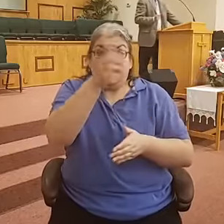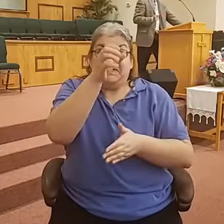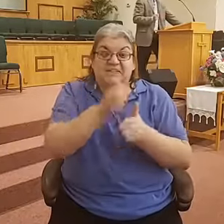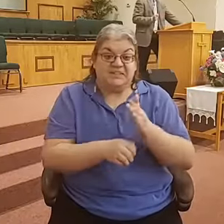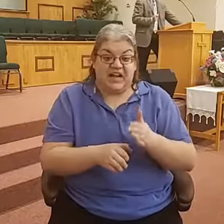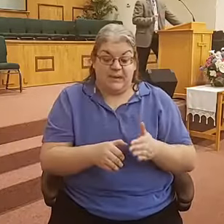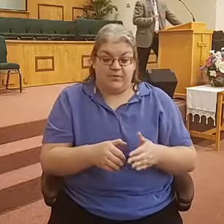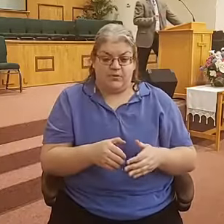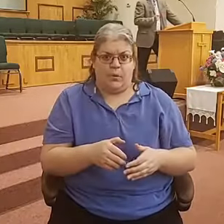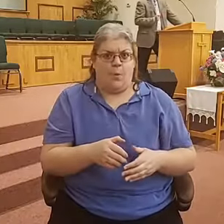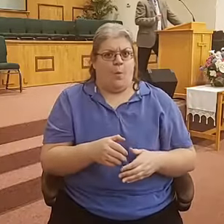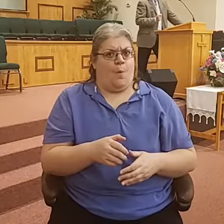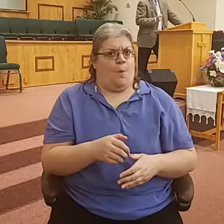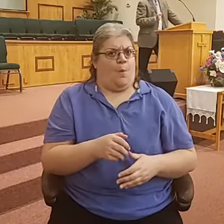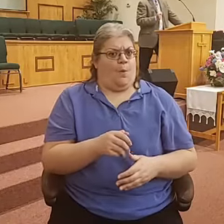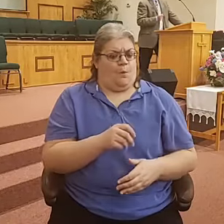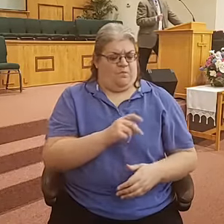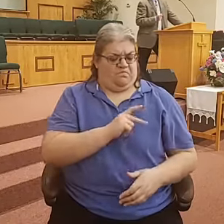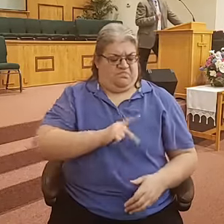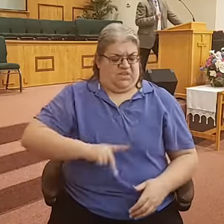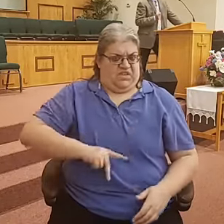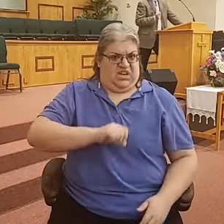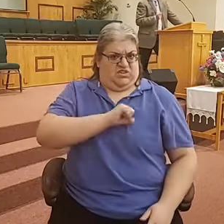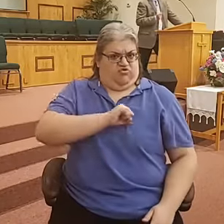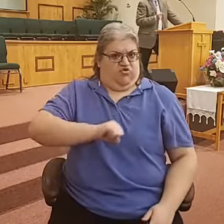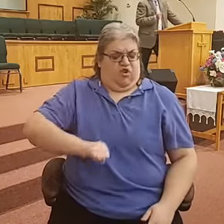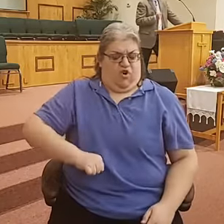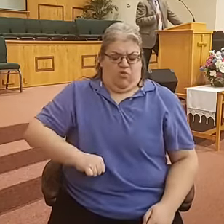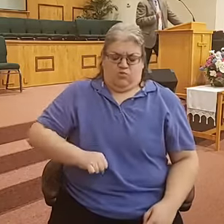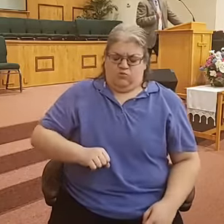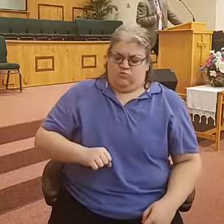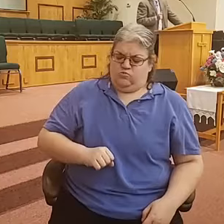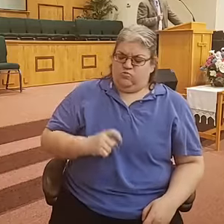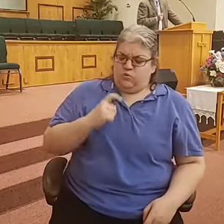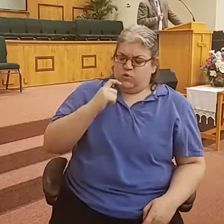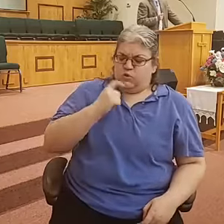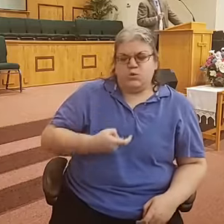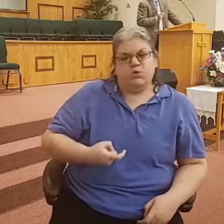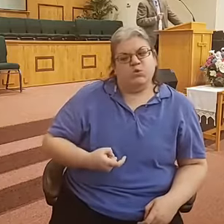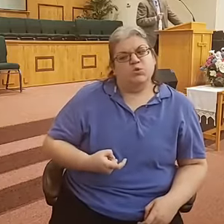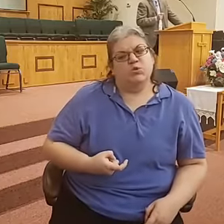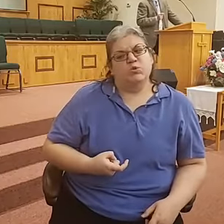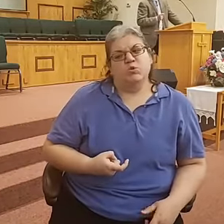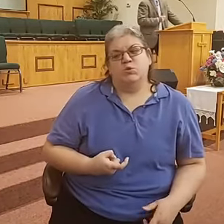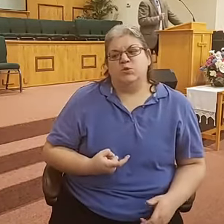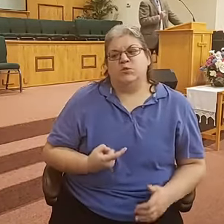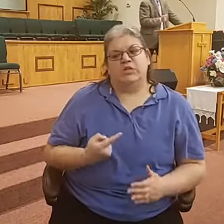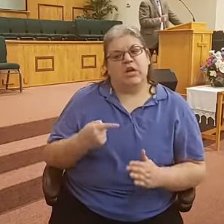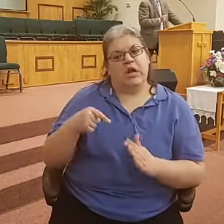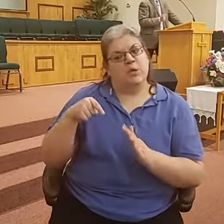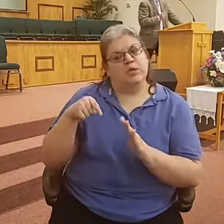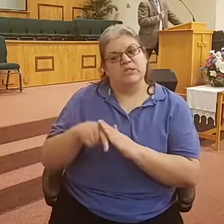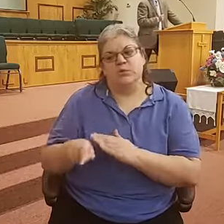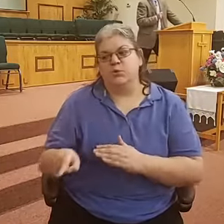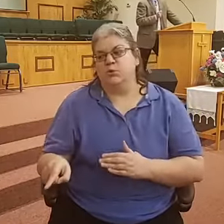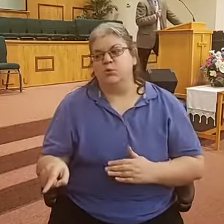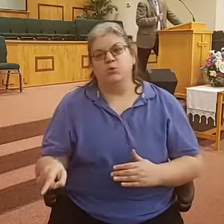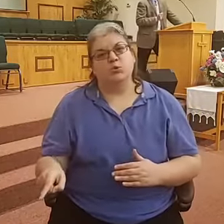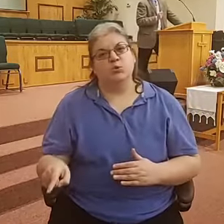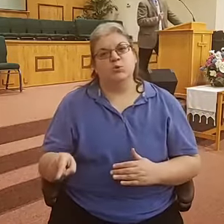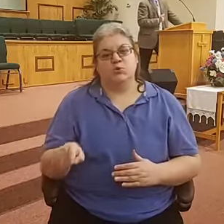the jealous eye of his boss wanting to kill him. King Saul is